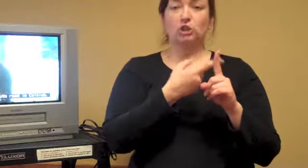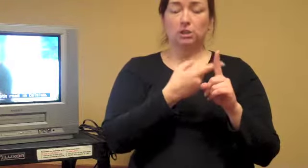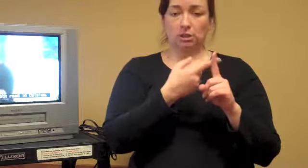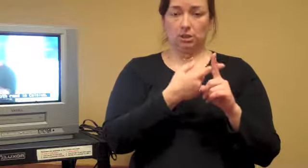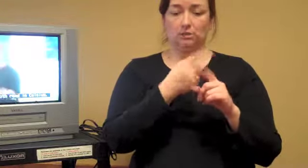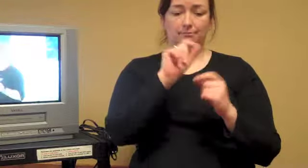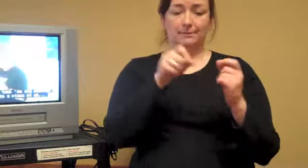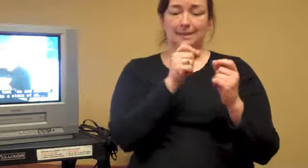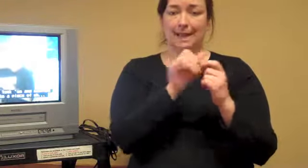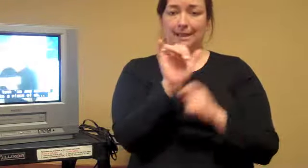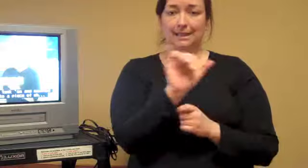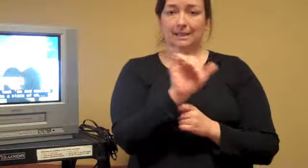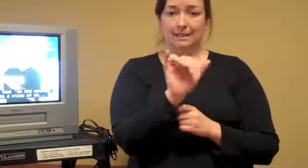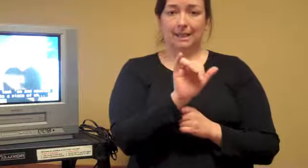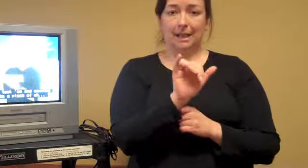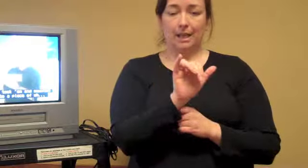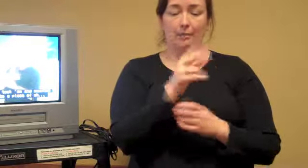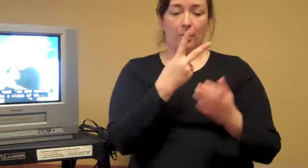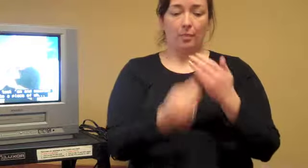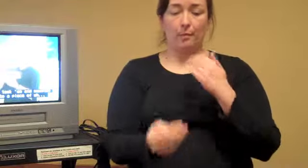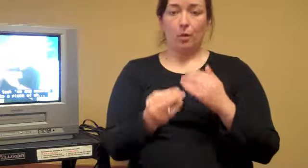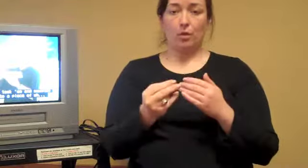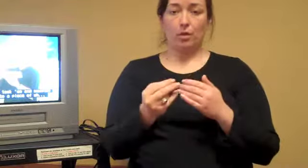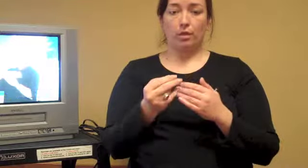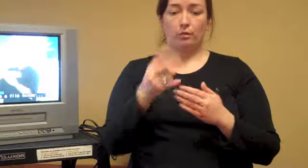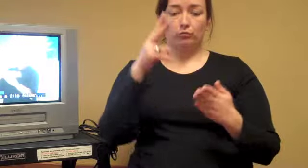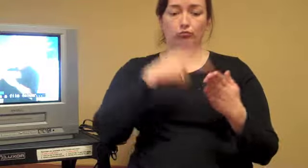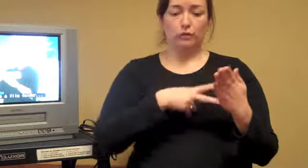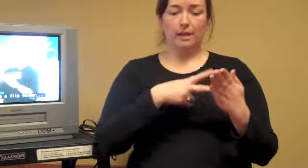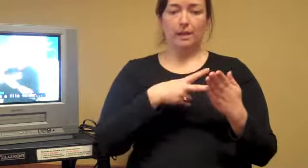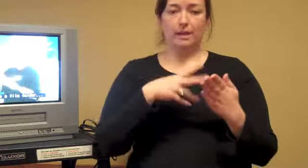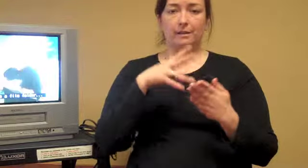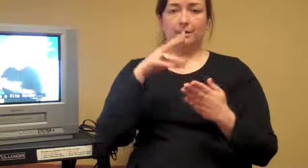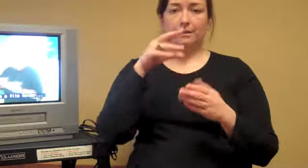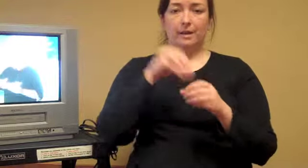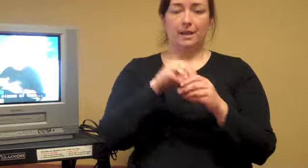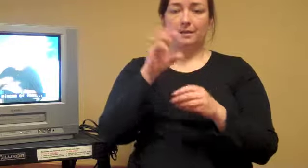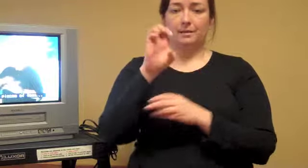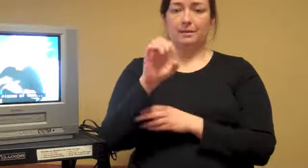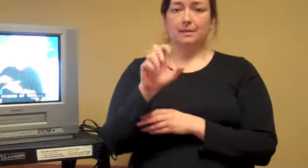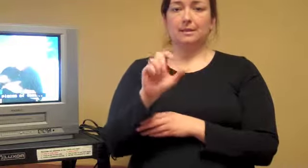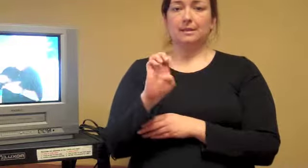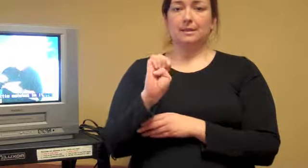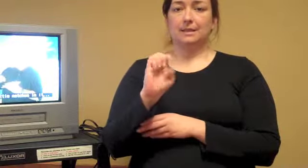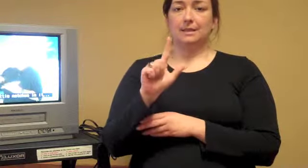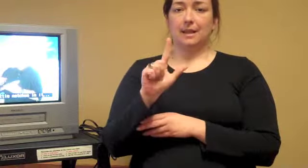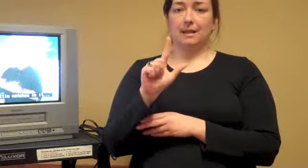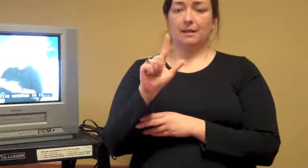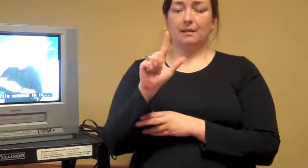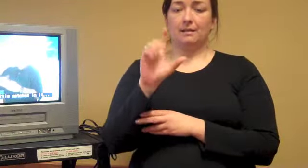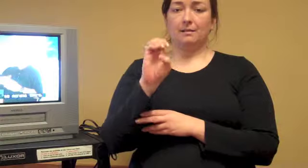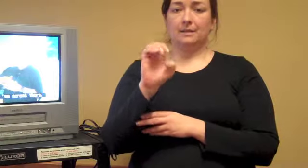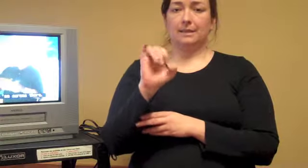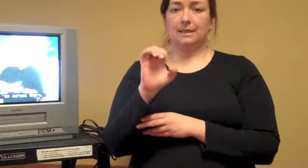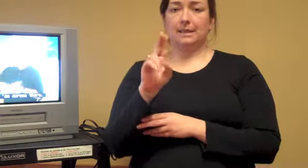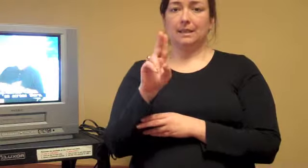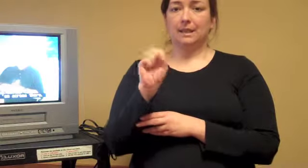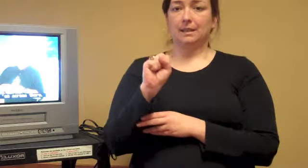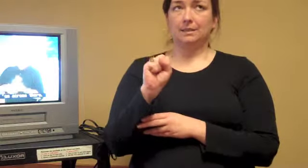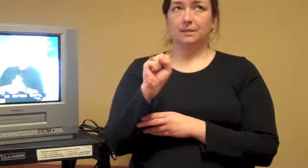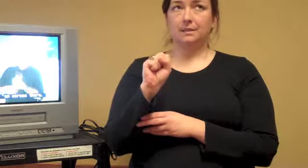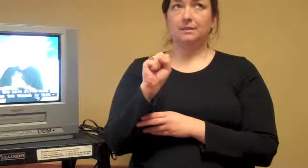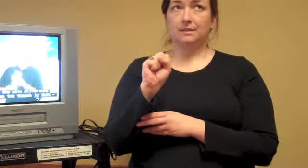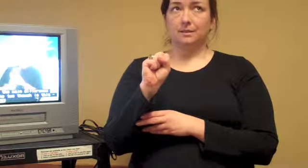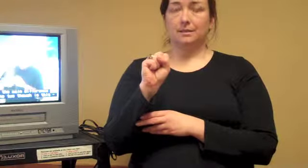read in Celsius. I just took them, mounted them to a piece of, like a file folder, two pieces of foam, cut little notches in it, ran them across